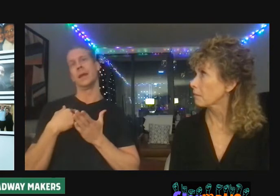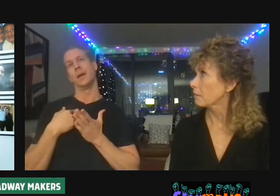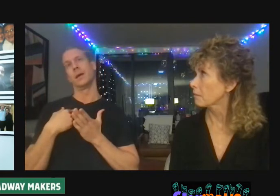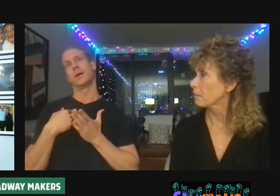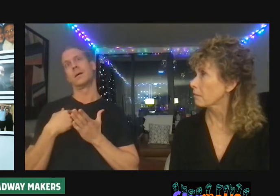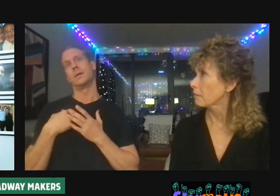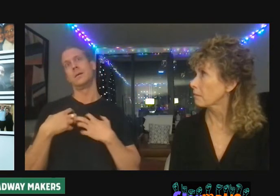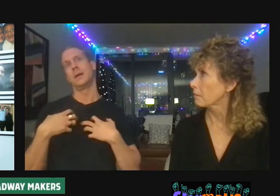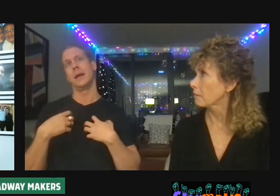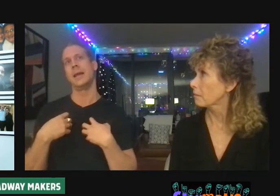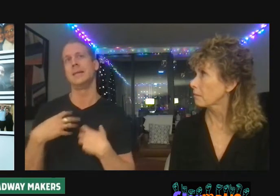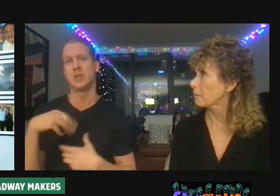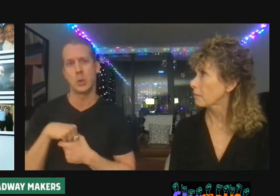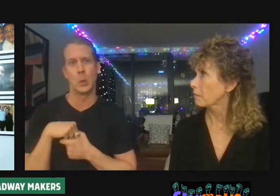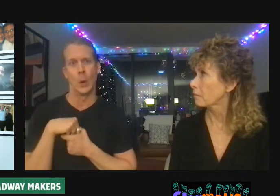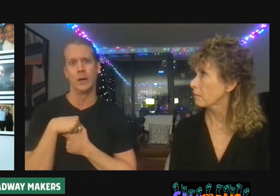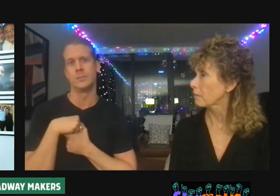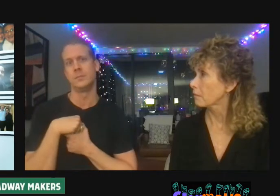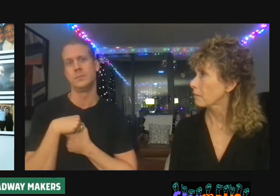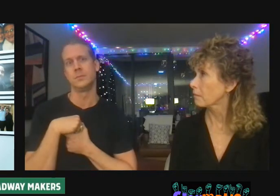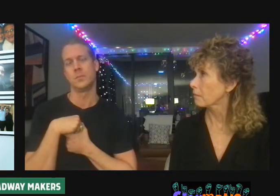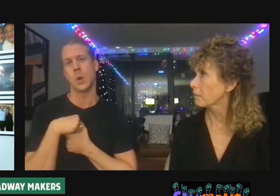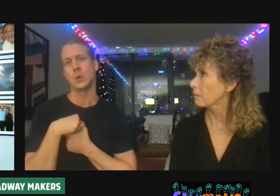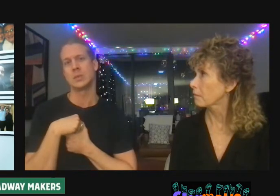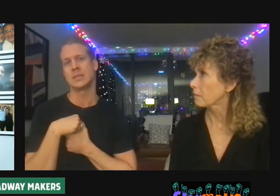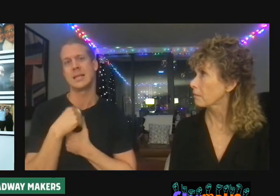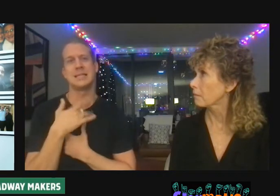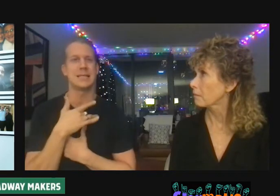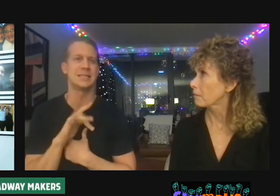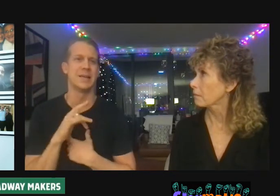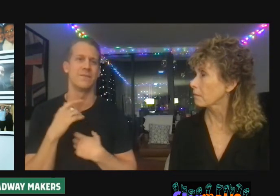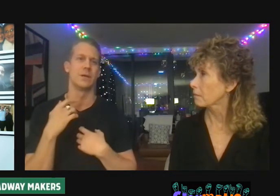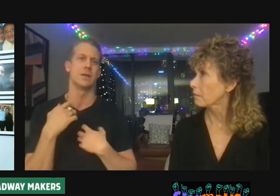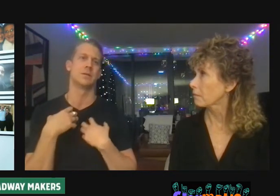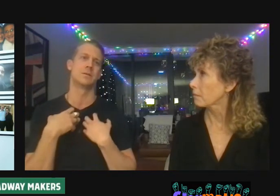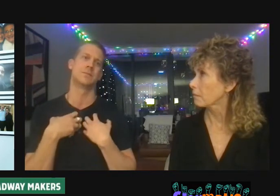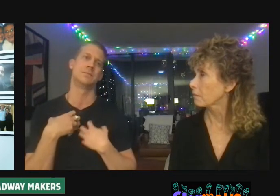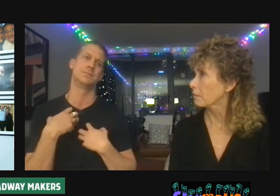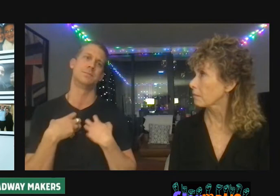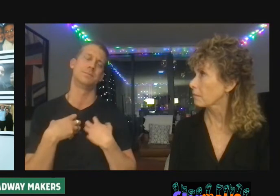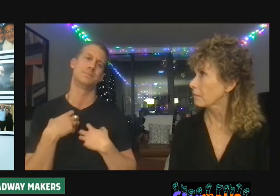me get into those sensitive